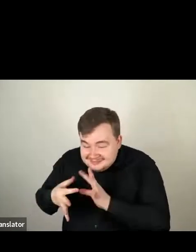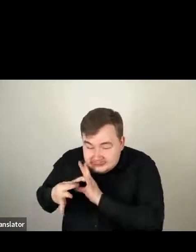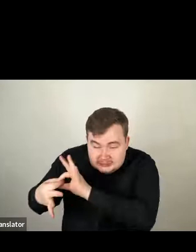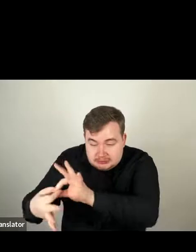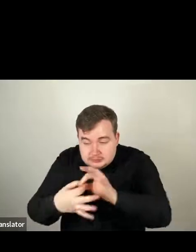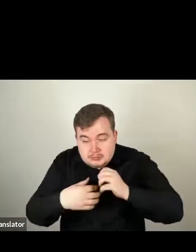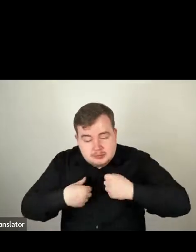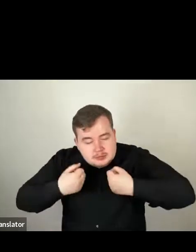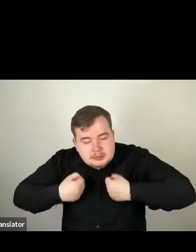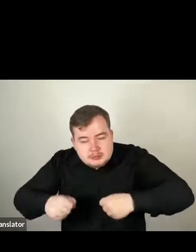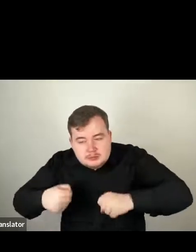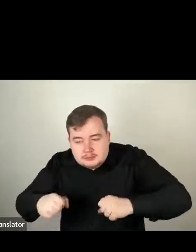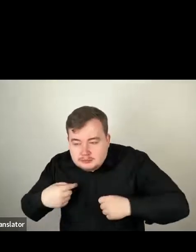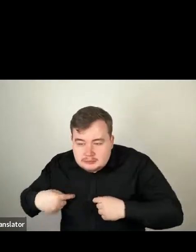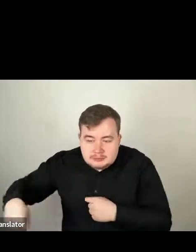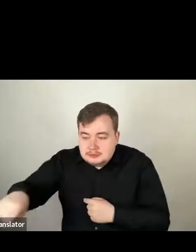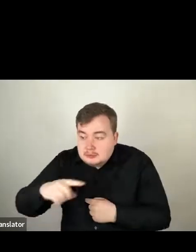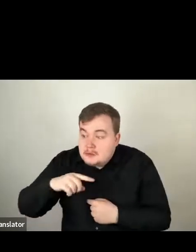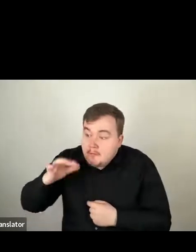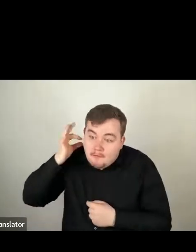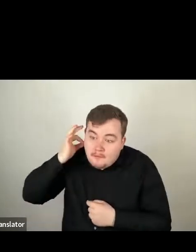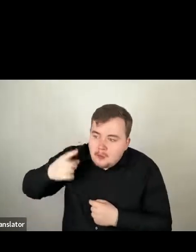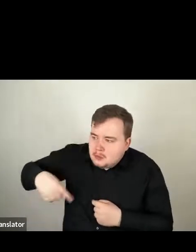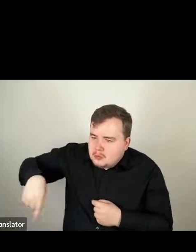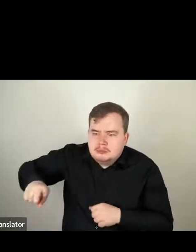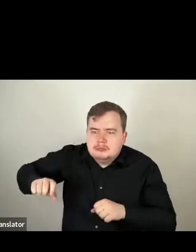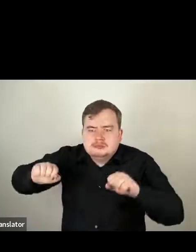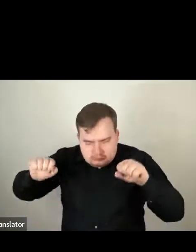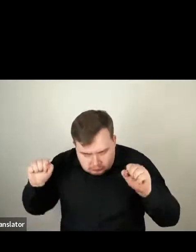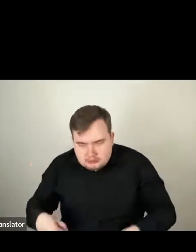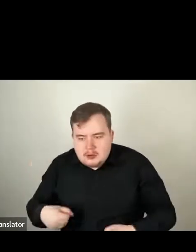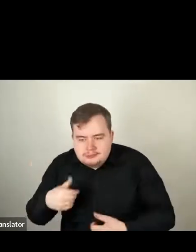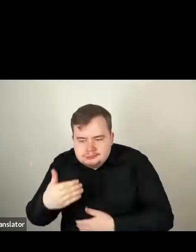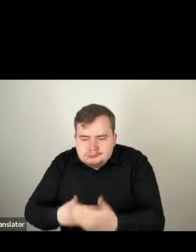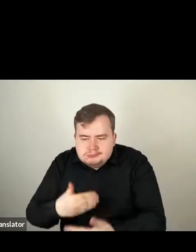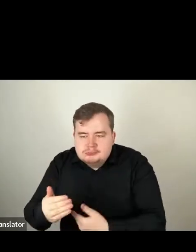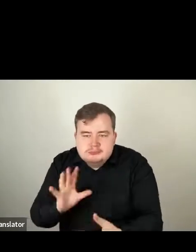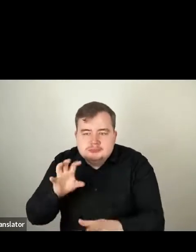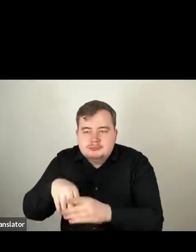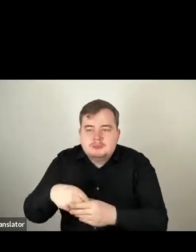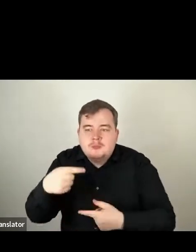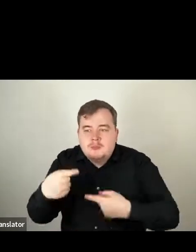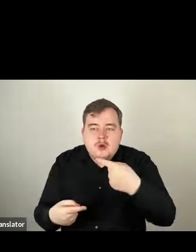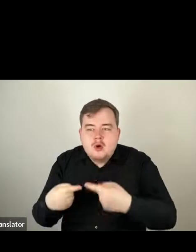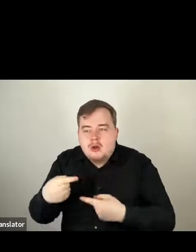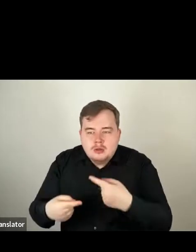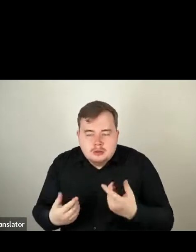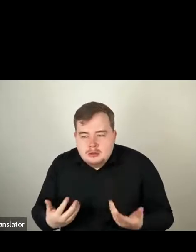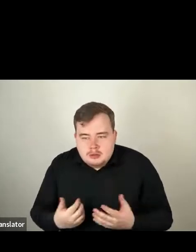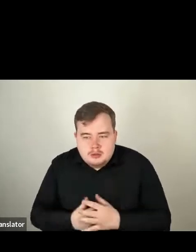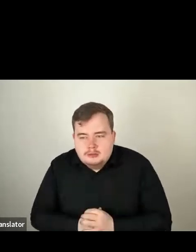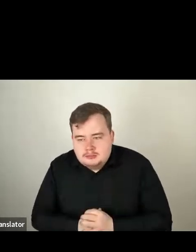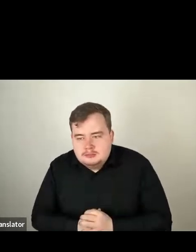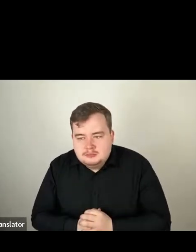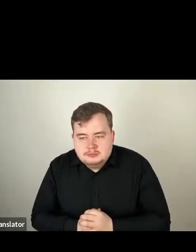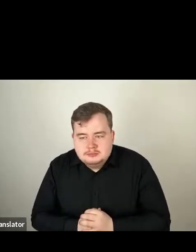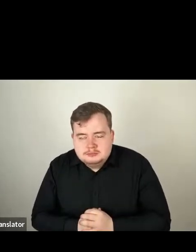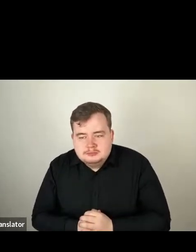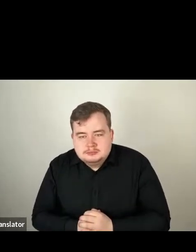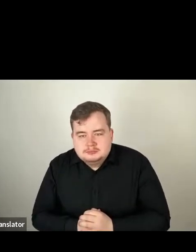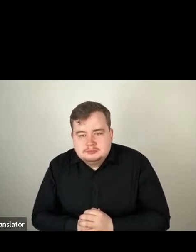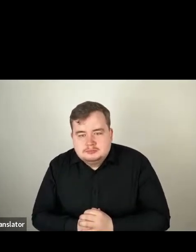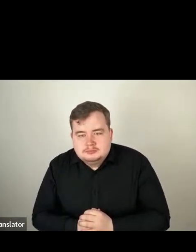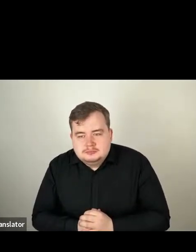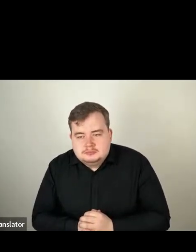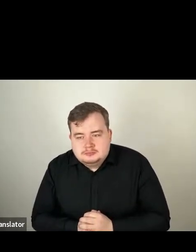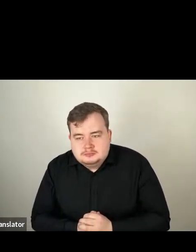possibility to be active in politics, to graduate from exams from